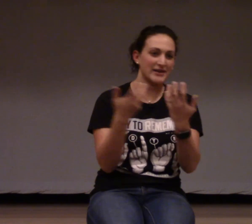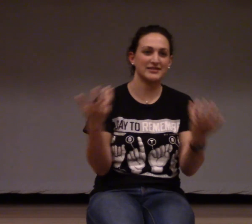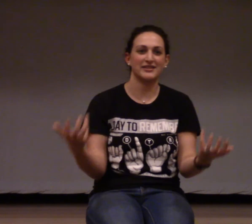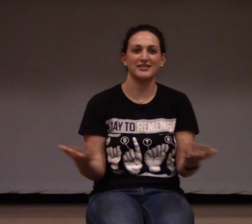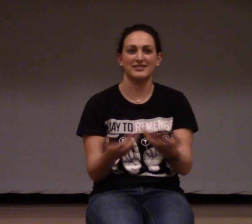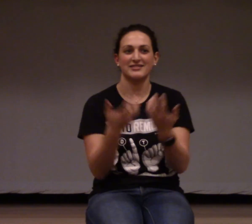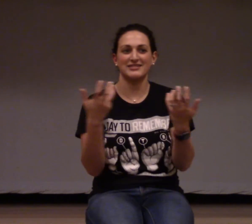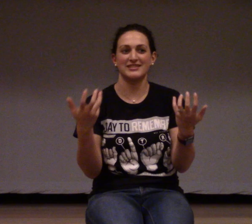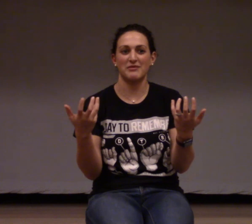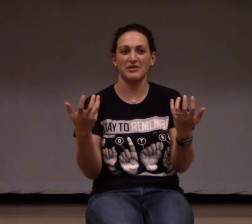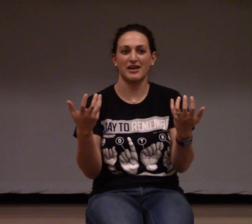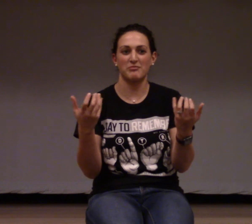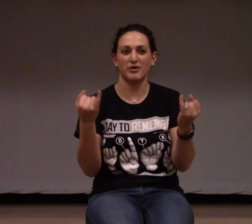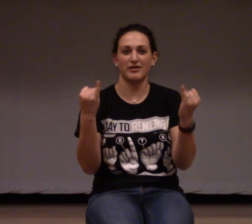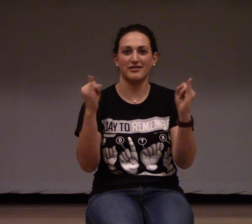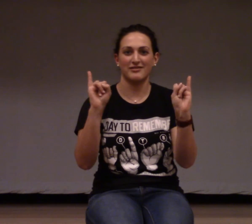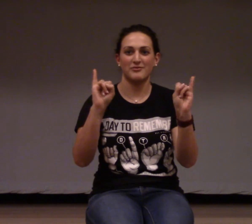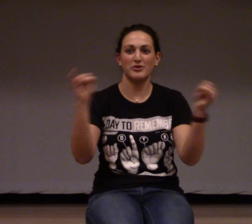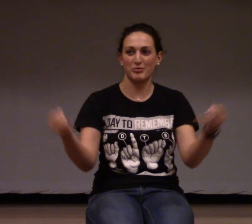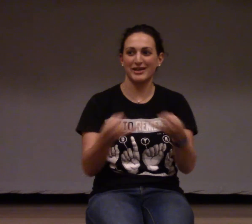Pasta. Same thing, but with your pinkies.